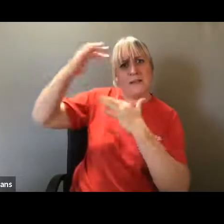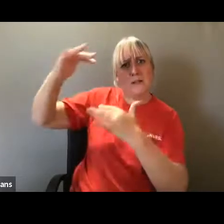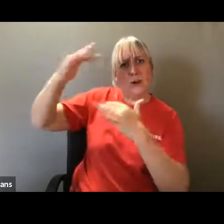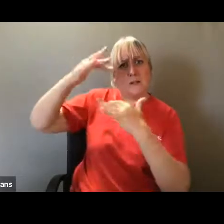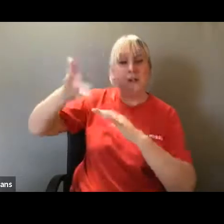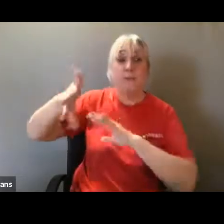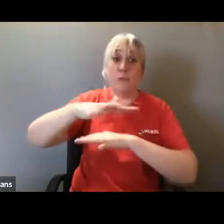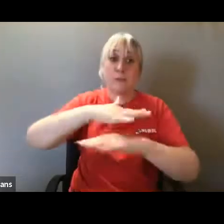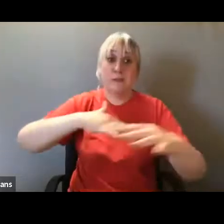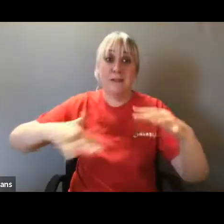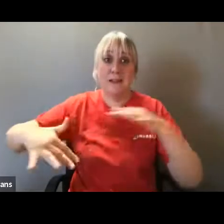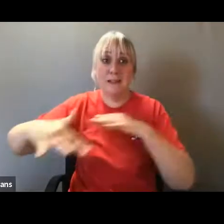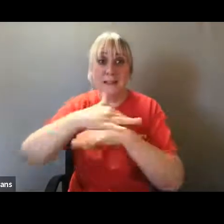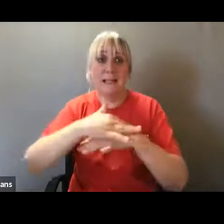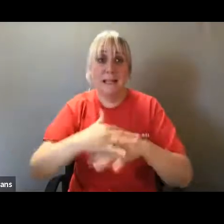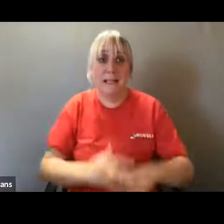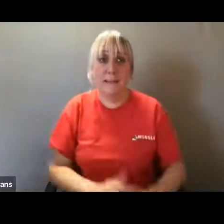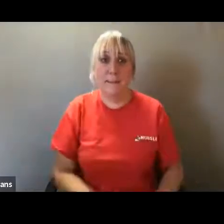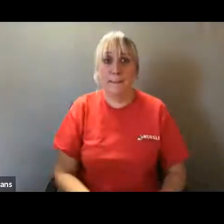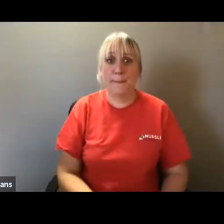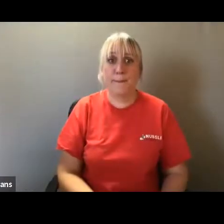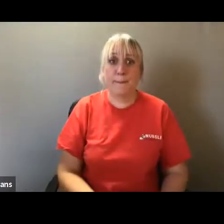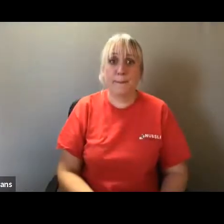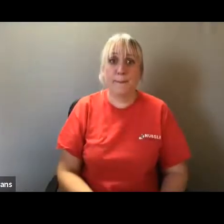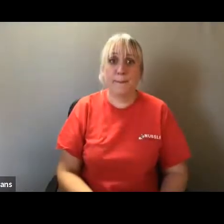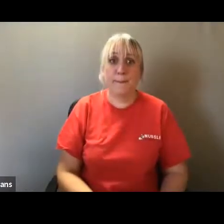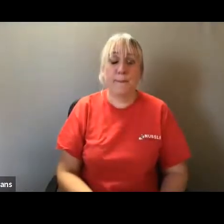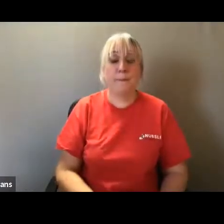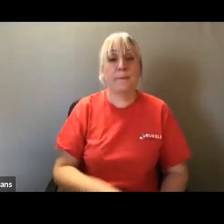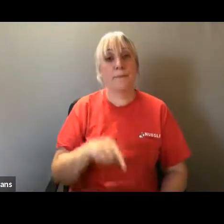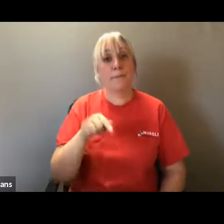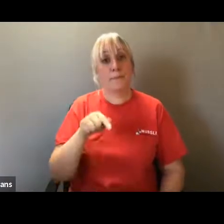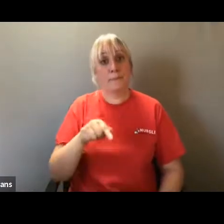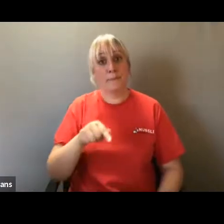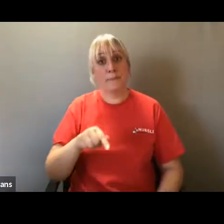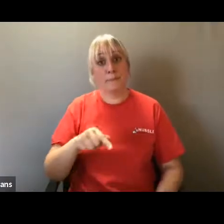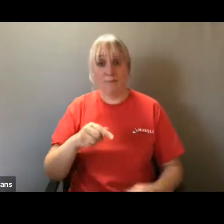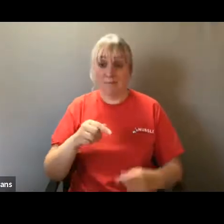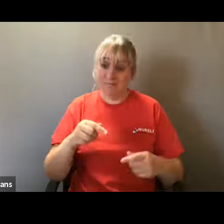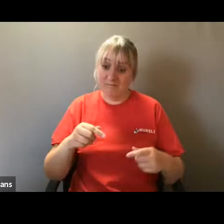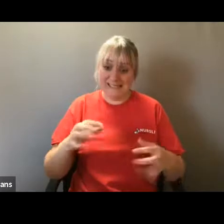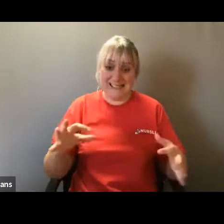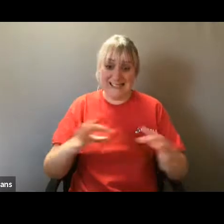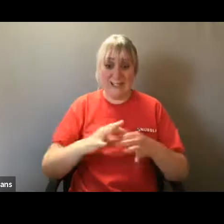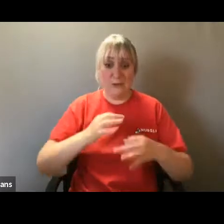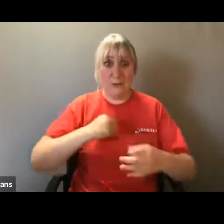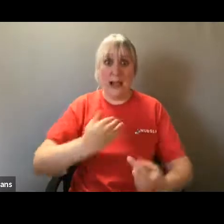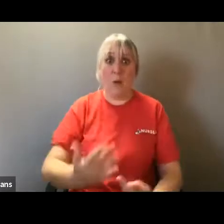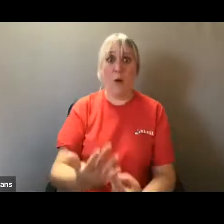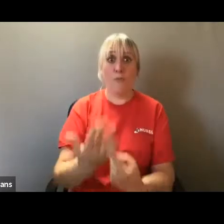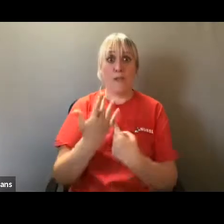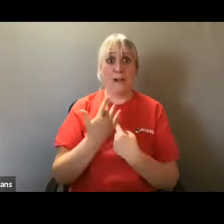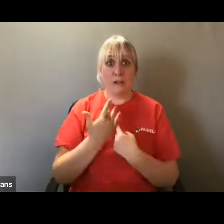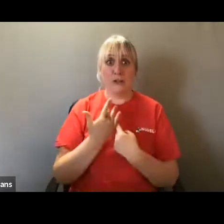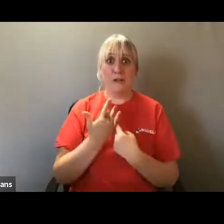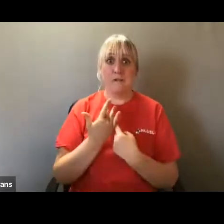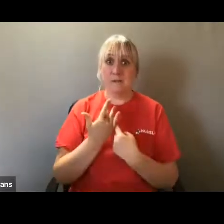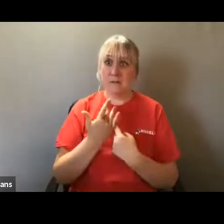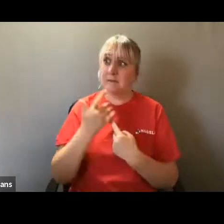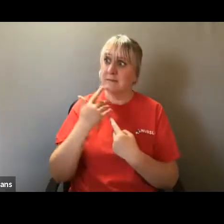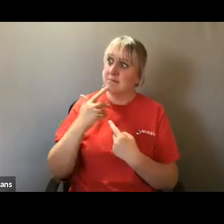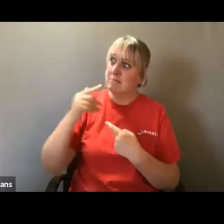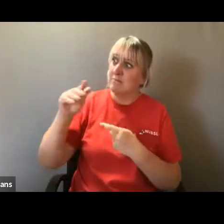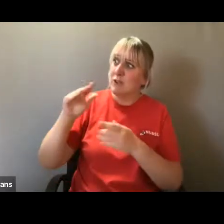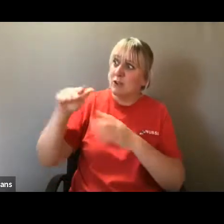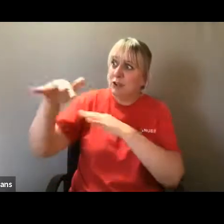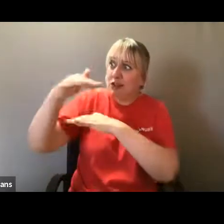society. And that's part of our oppression. So to have a theory